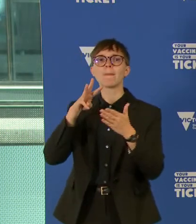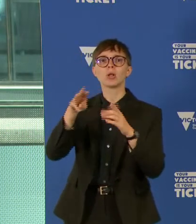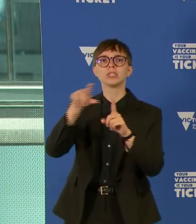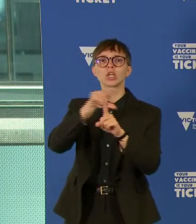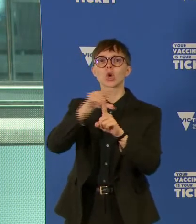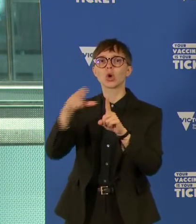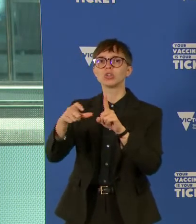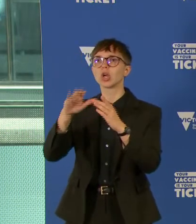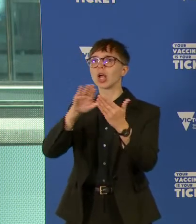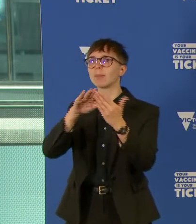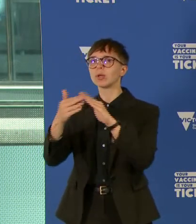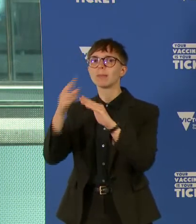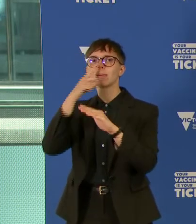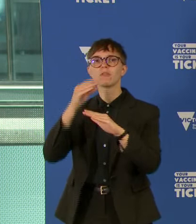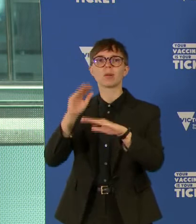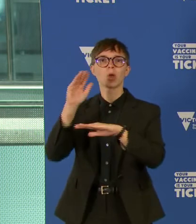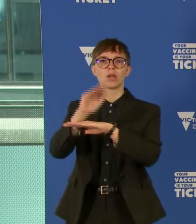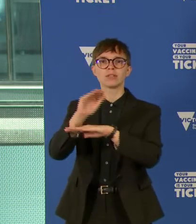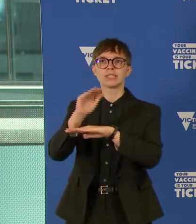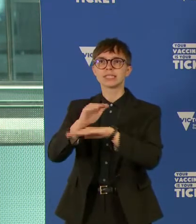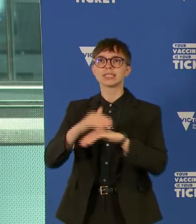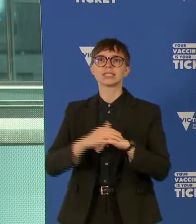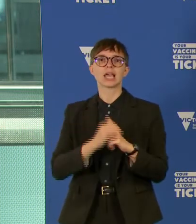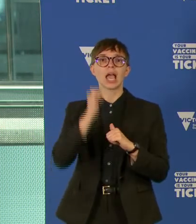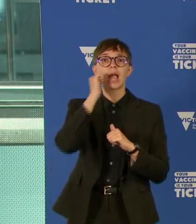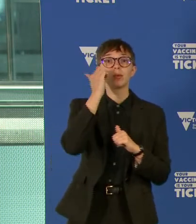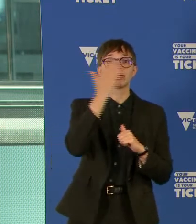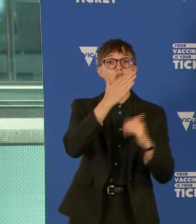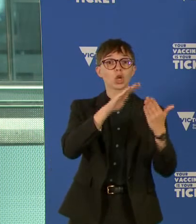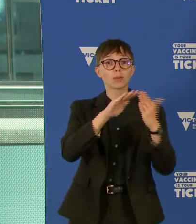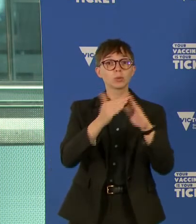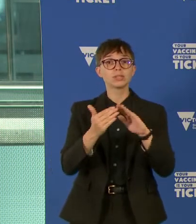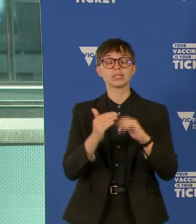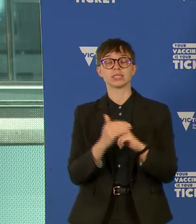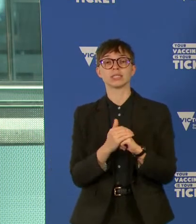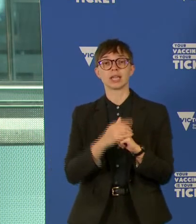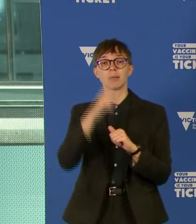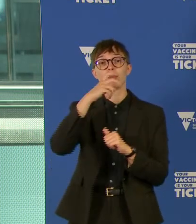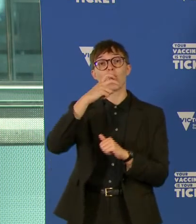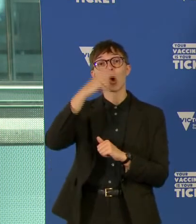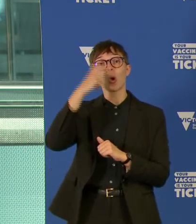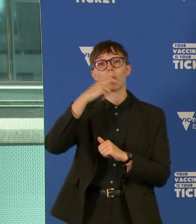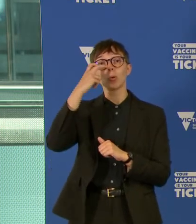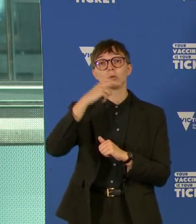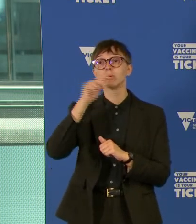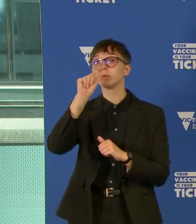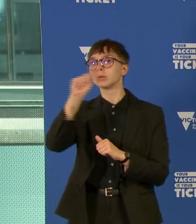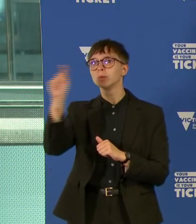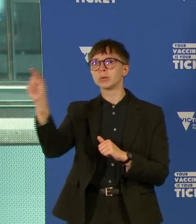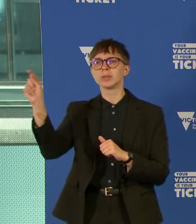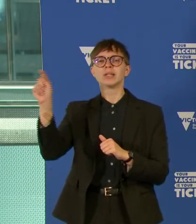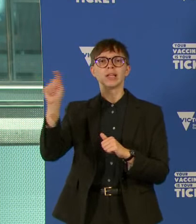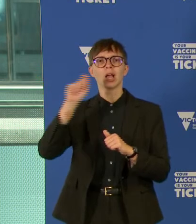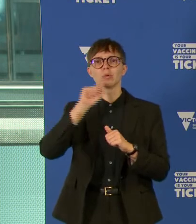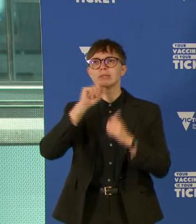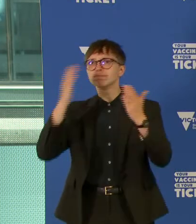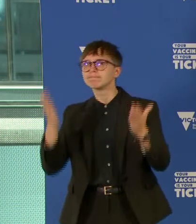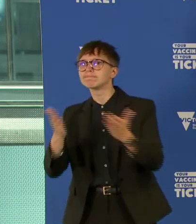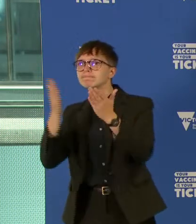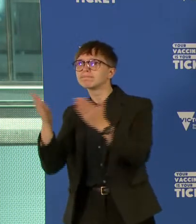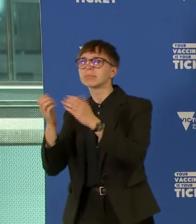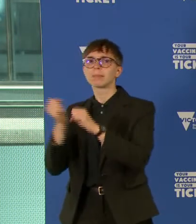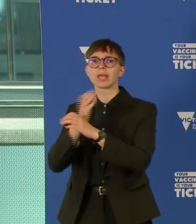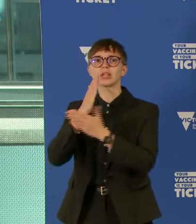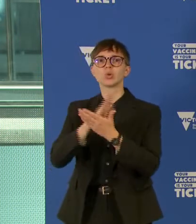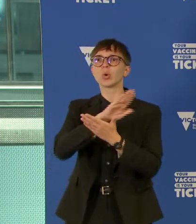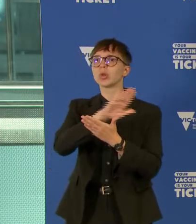housing and other high-risk and elderly Victorian settings, those ability to take rapid antigen tests